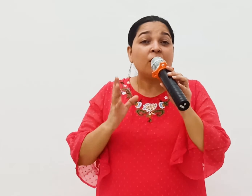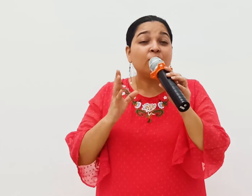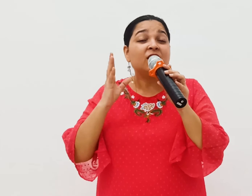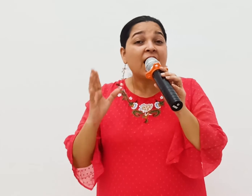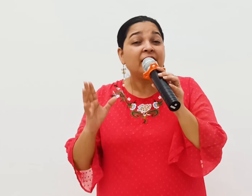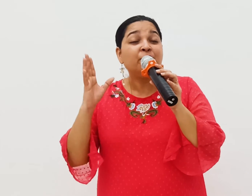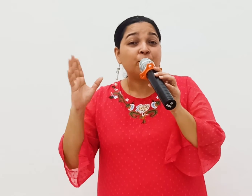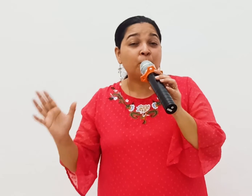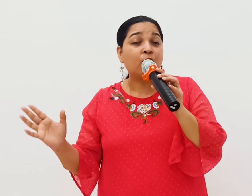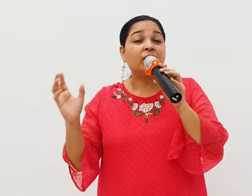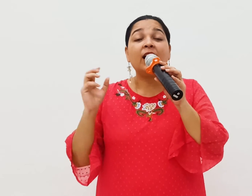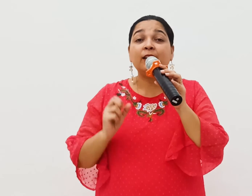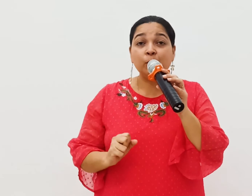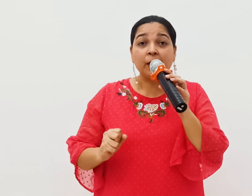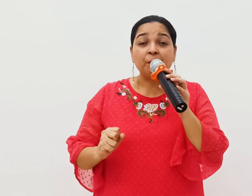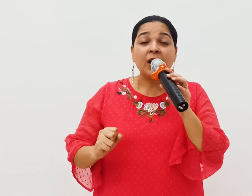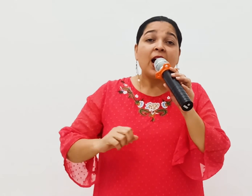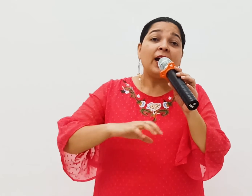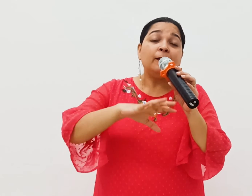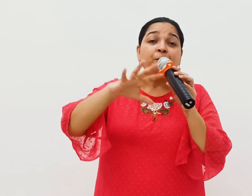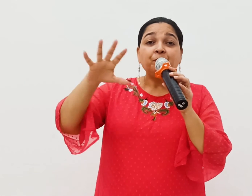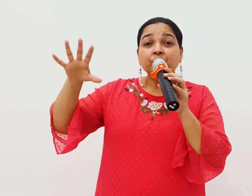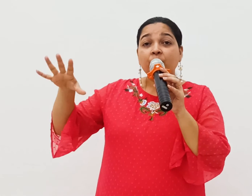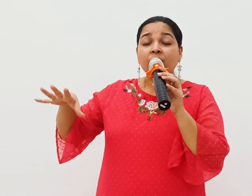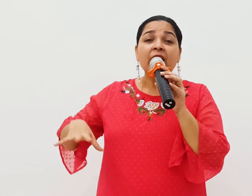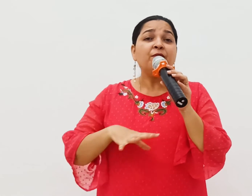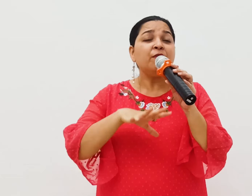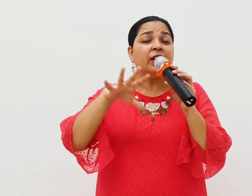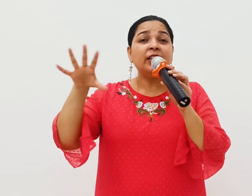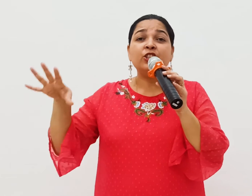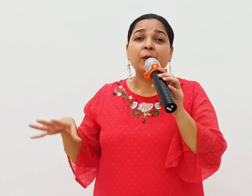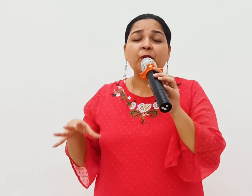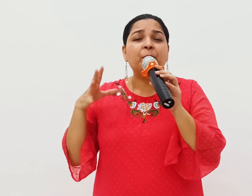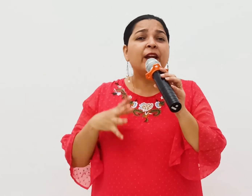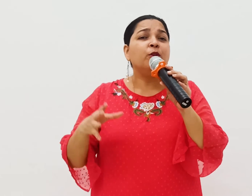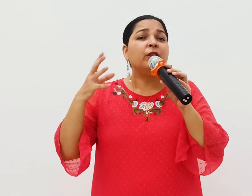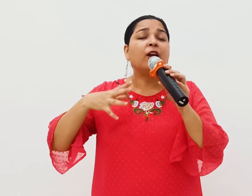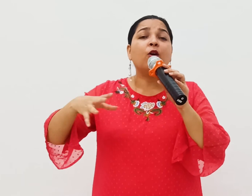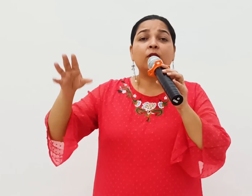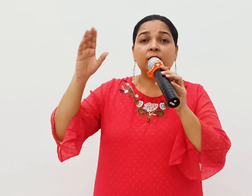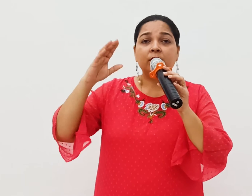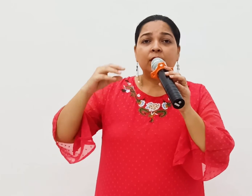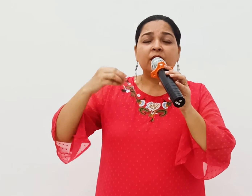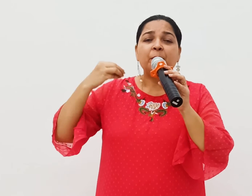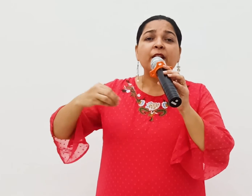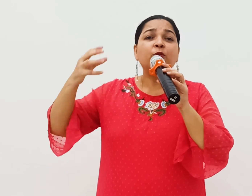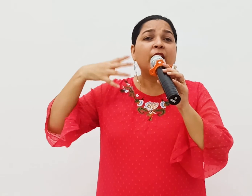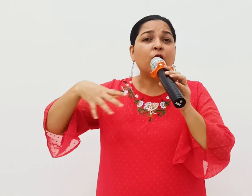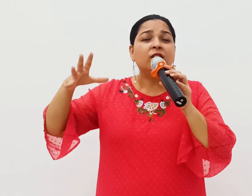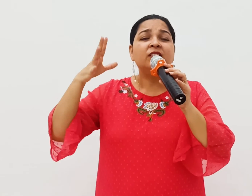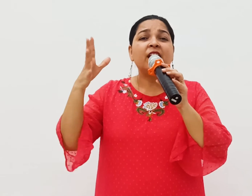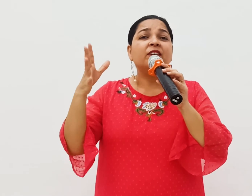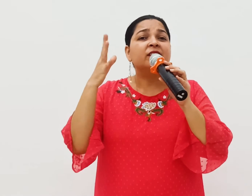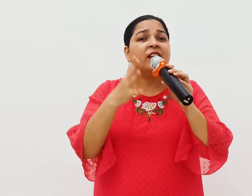God. Jonah was hiding from God. Hallelujah. And everyone in the ship were praying to their God. They were praying